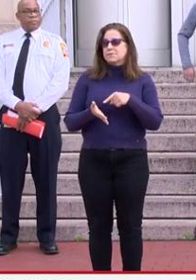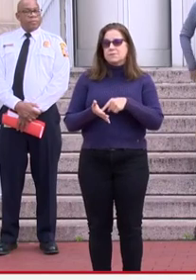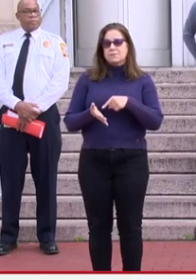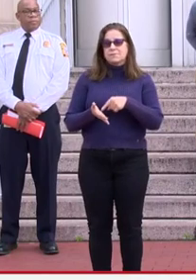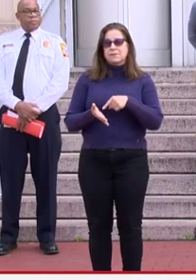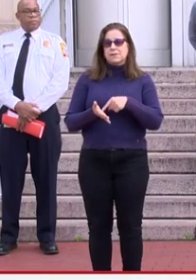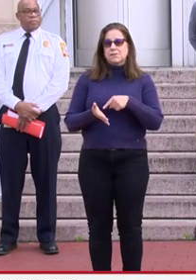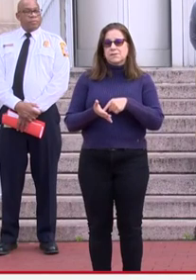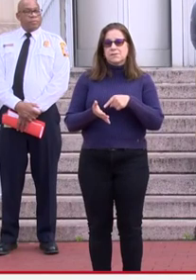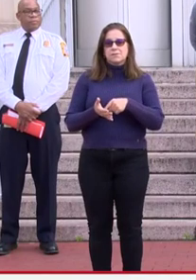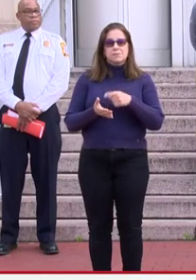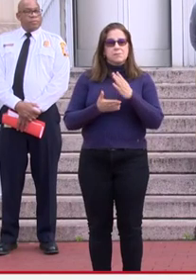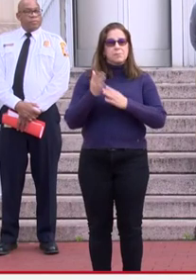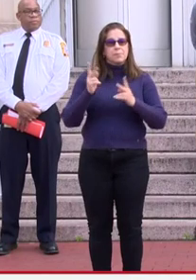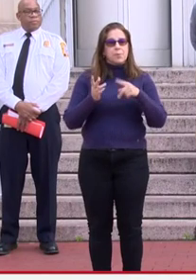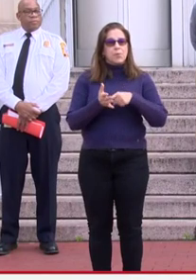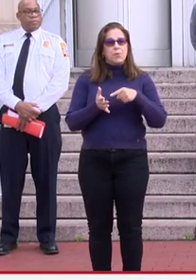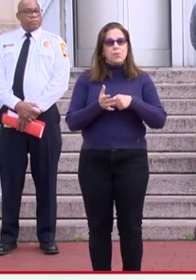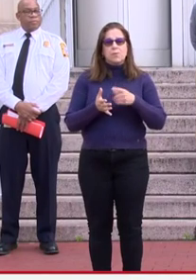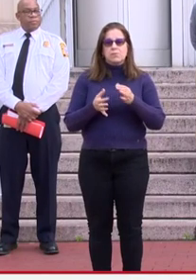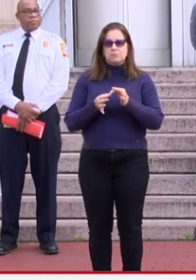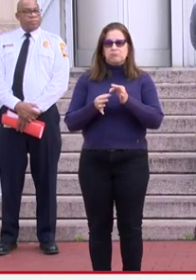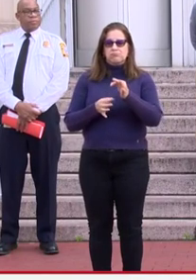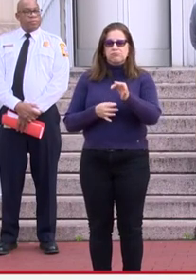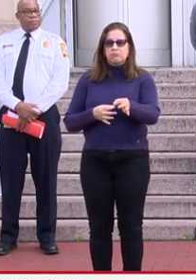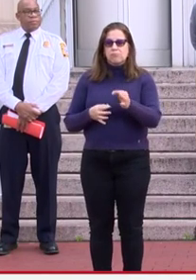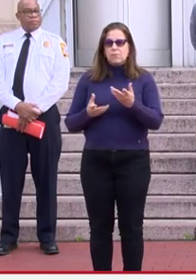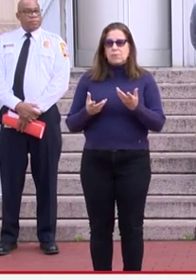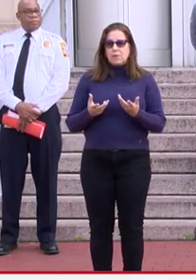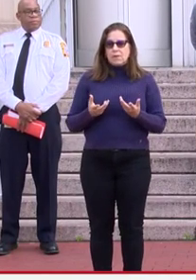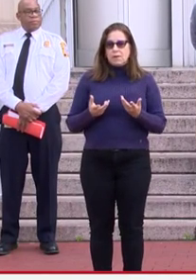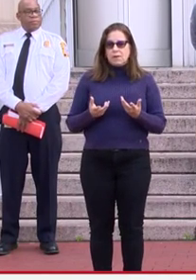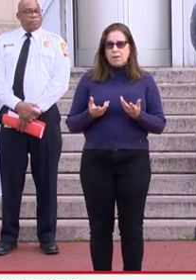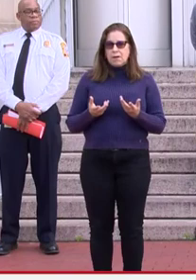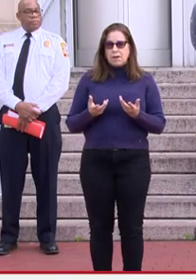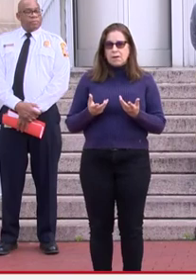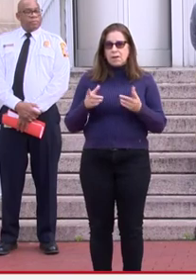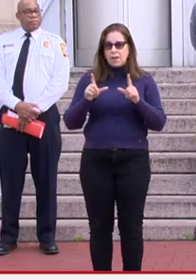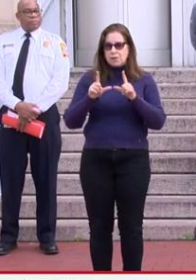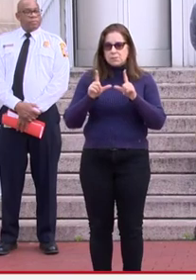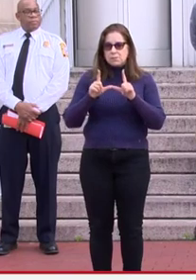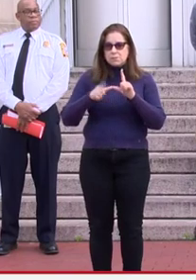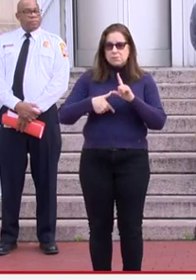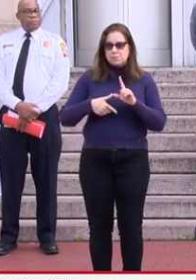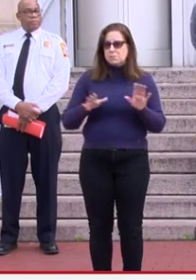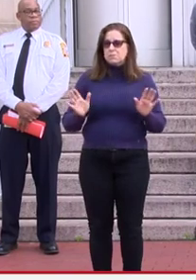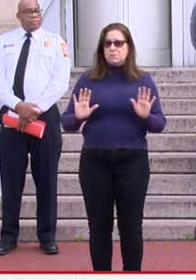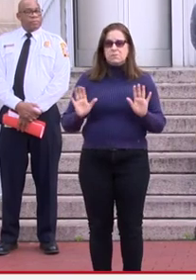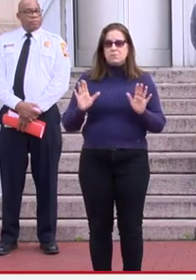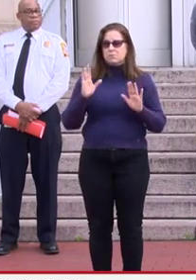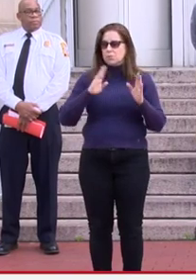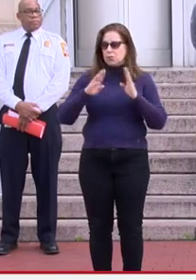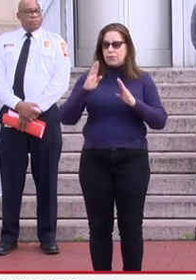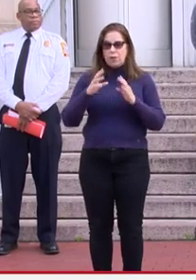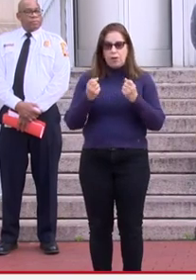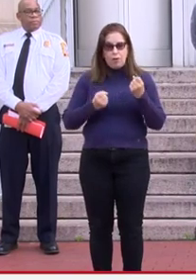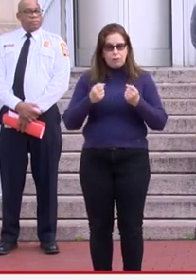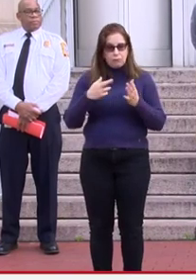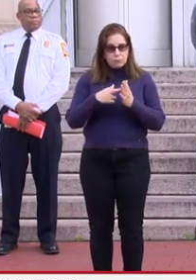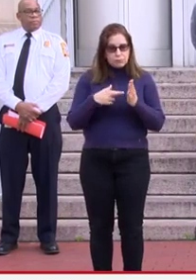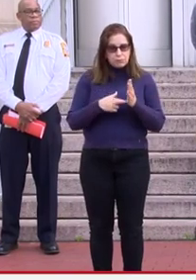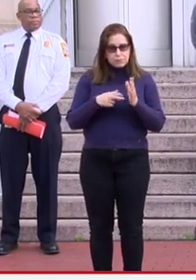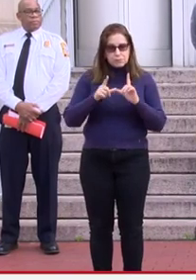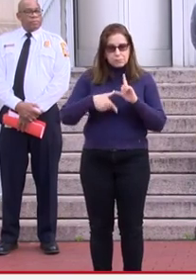are concerned about expiring driver's licenses or motor vehicle registrations. We